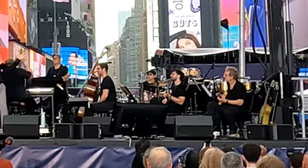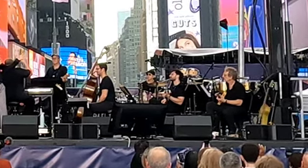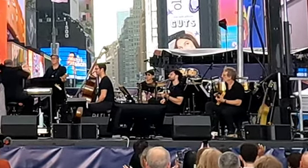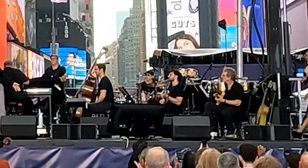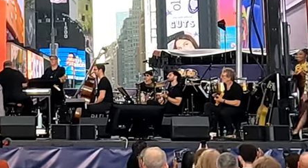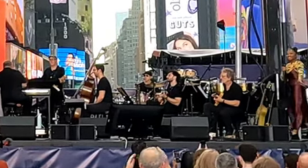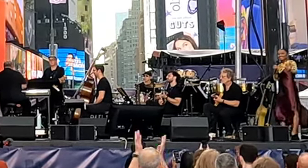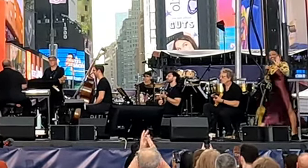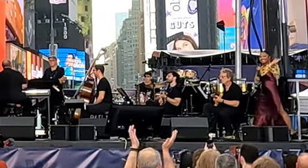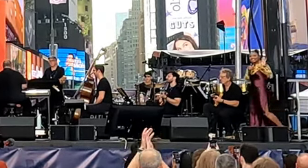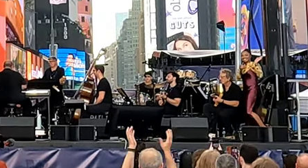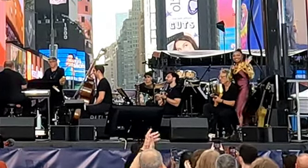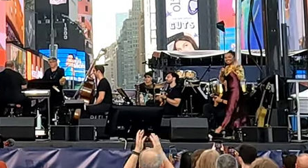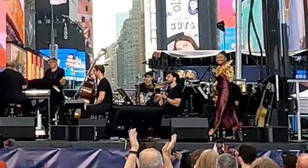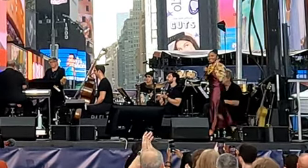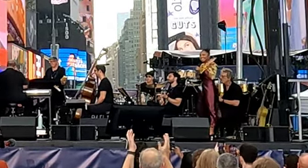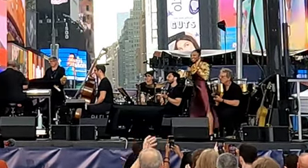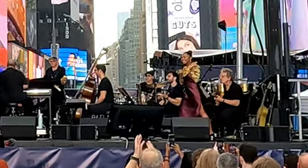Zalah Vallien.